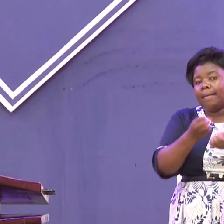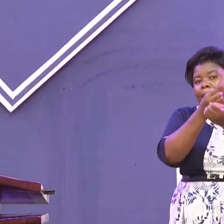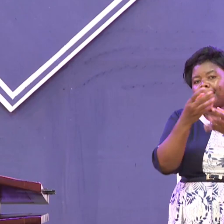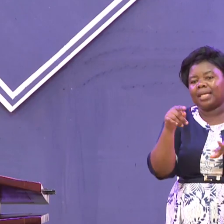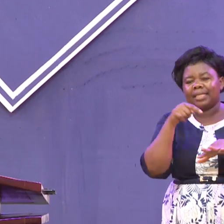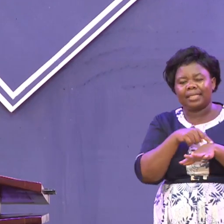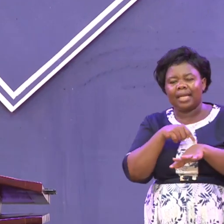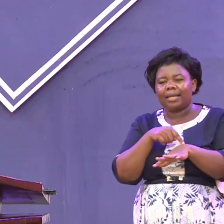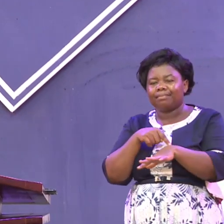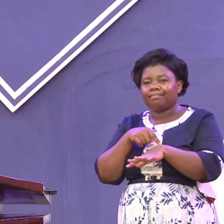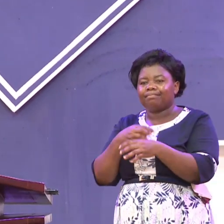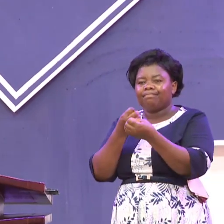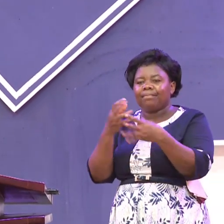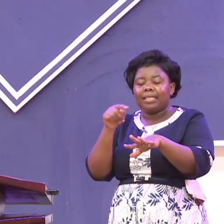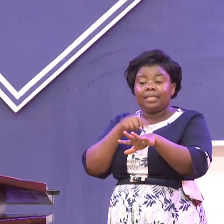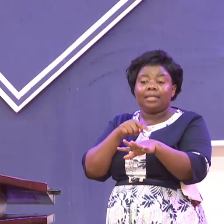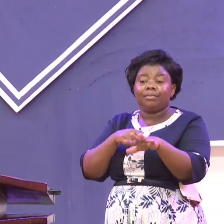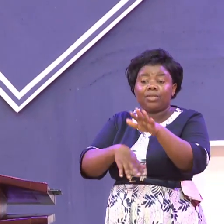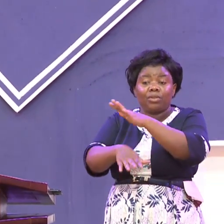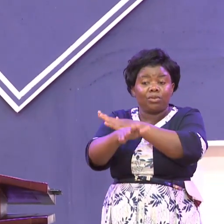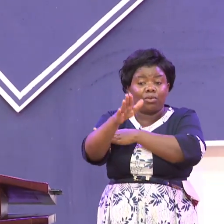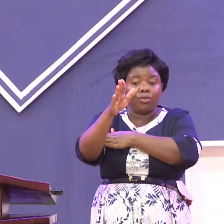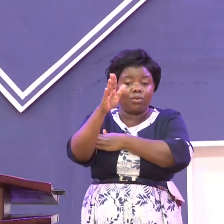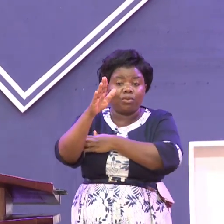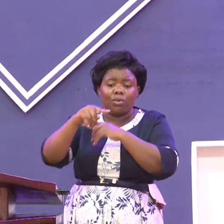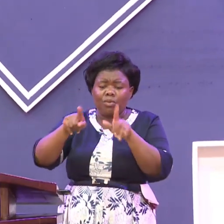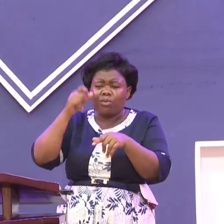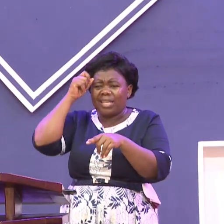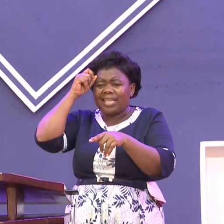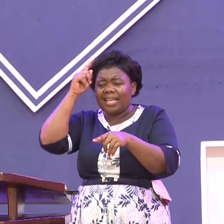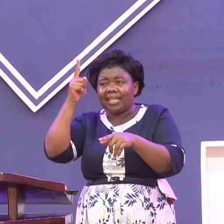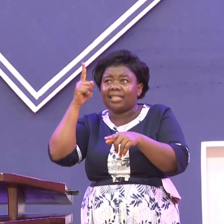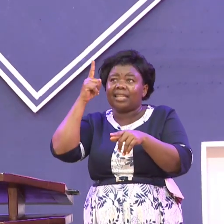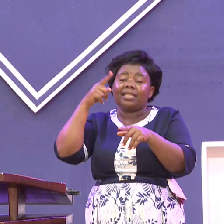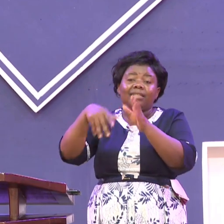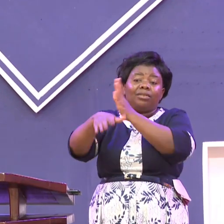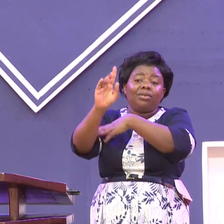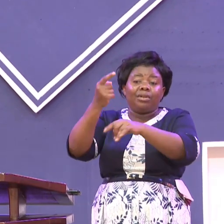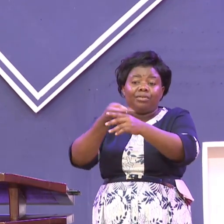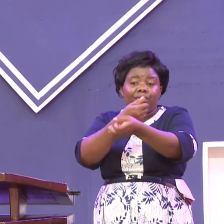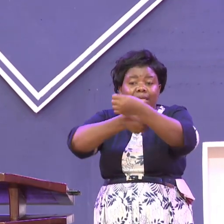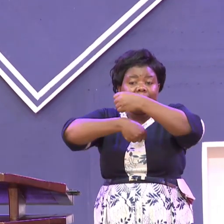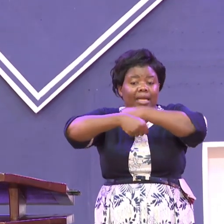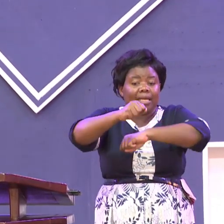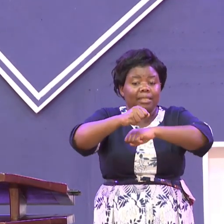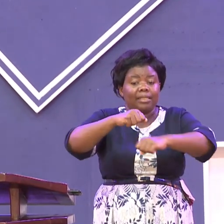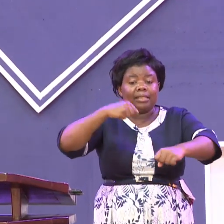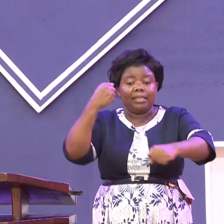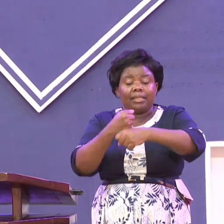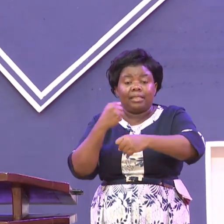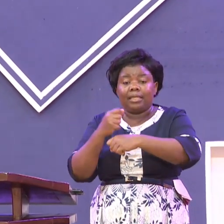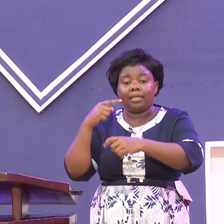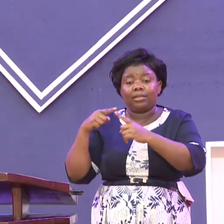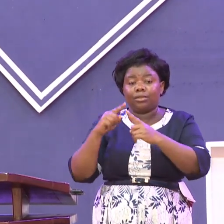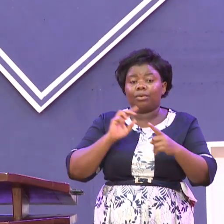emirundi mingi Katonda tumutegerera kubikolwa byakola jetuli. Now, most times we